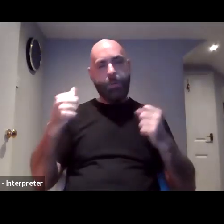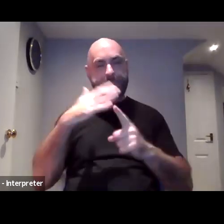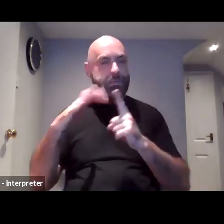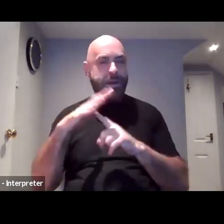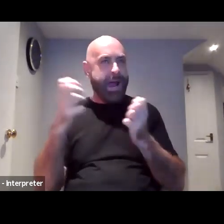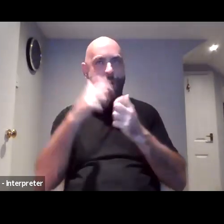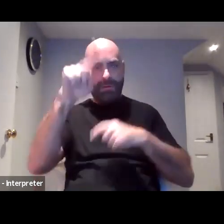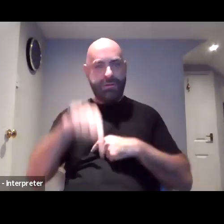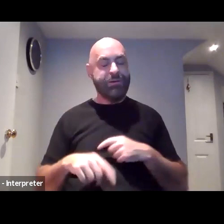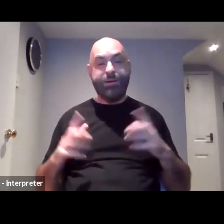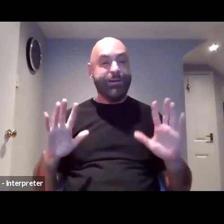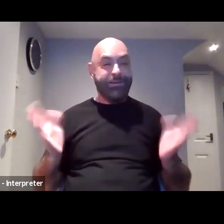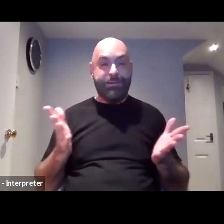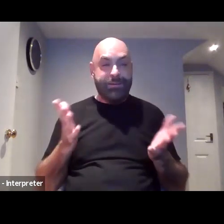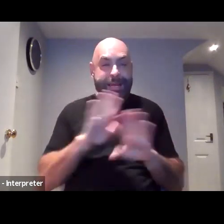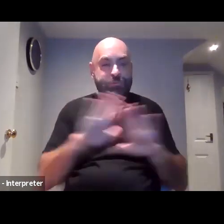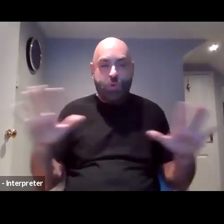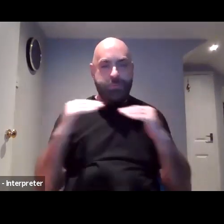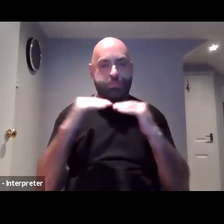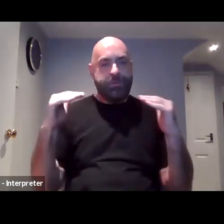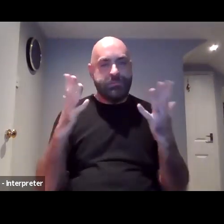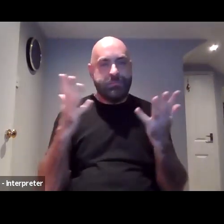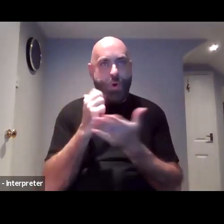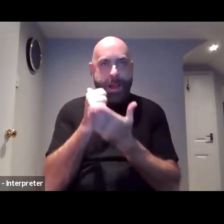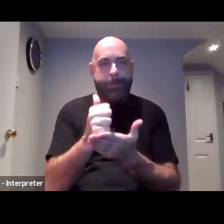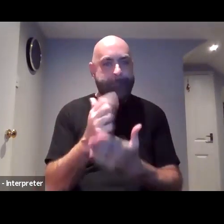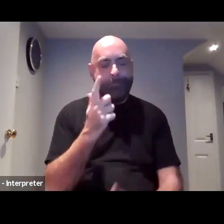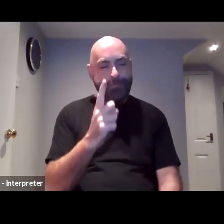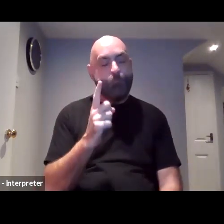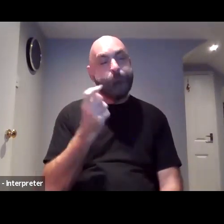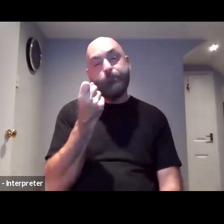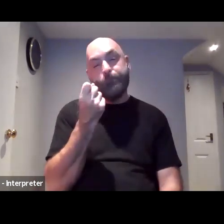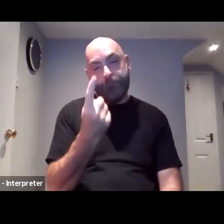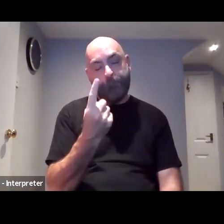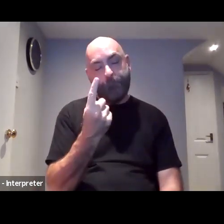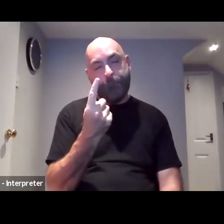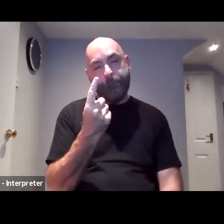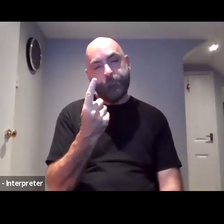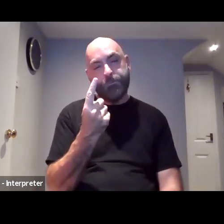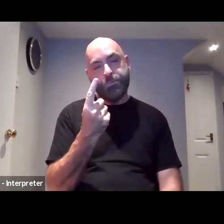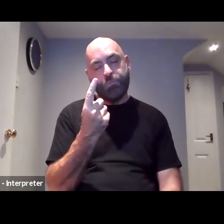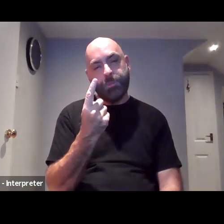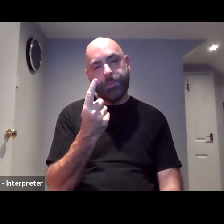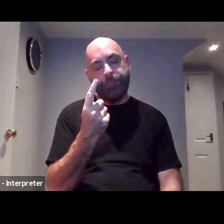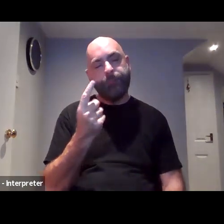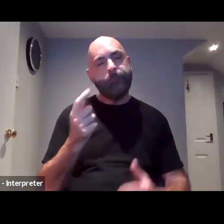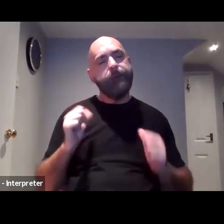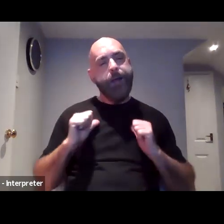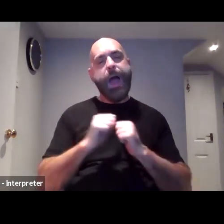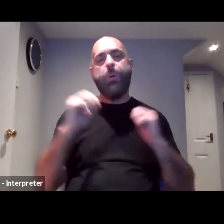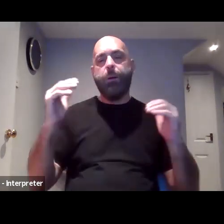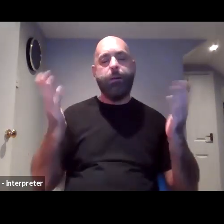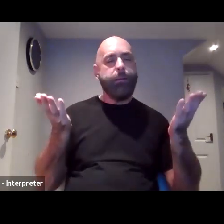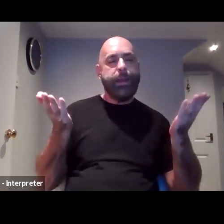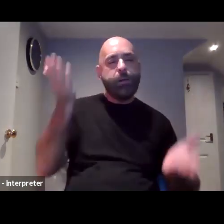society? And the answer is, it isn't. Now, our extremes of inequality